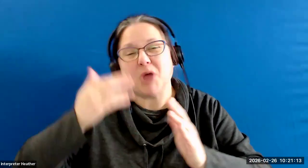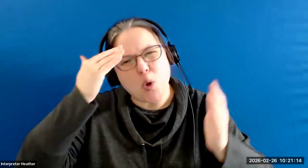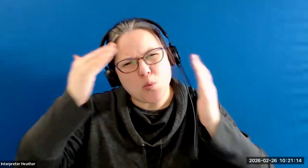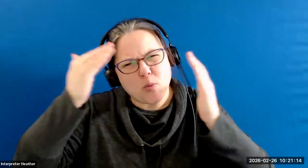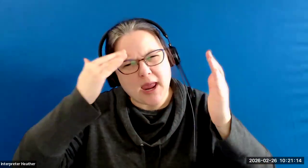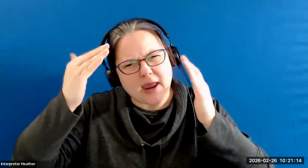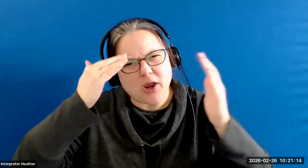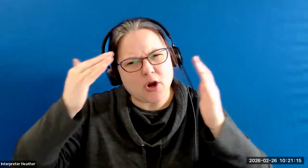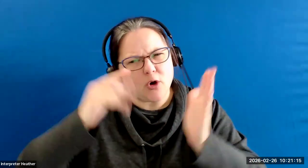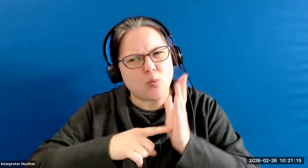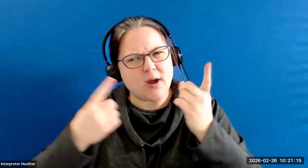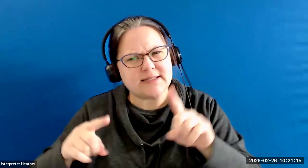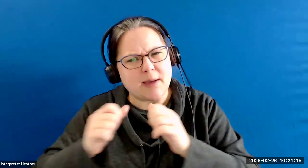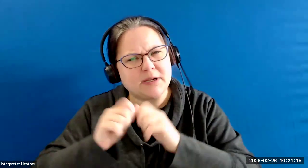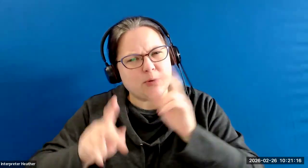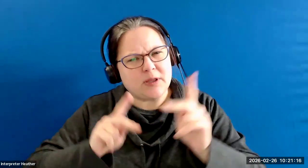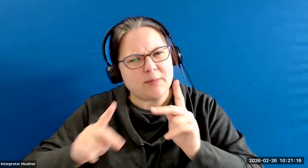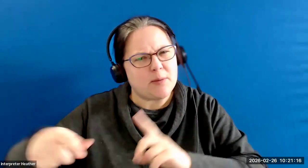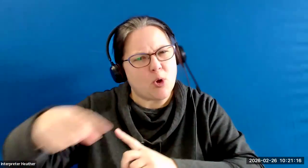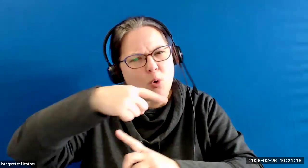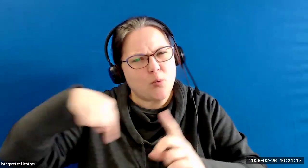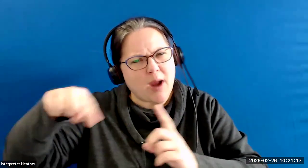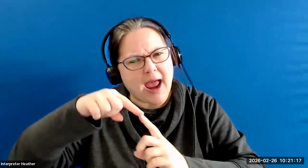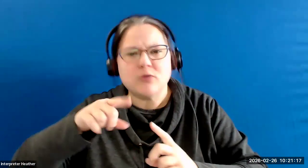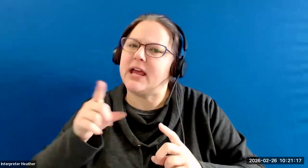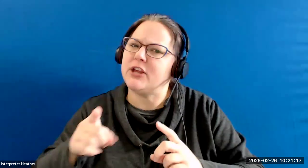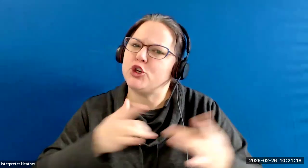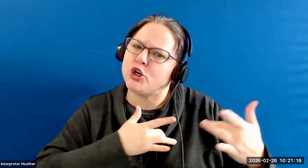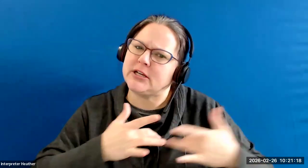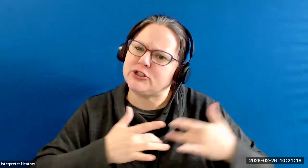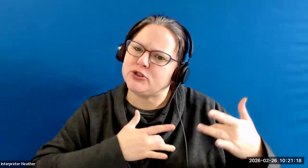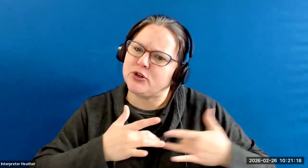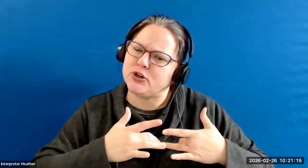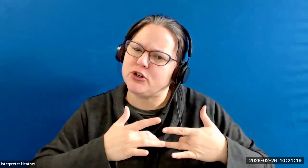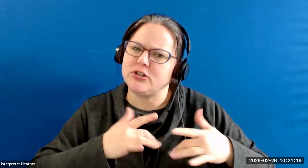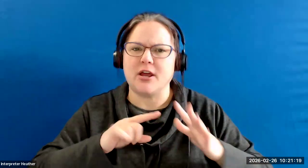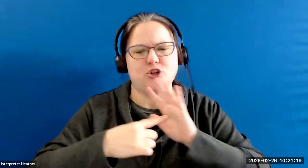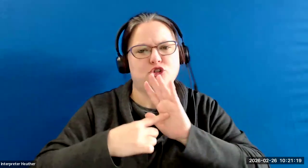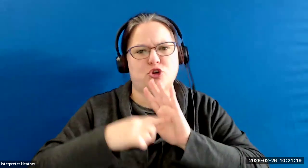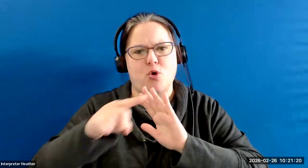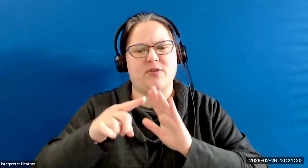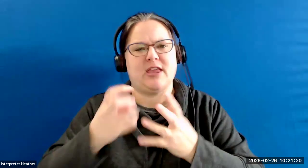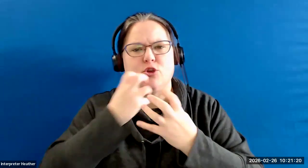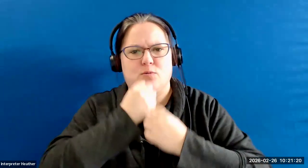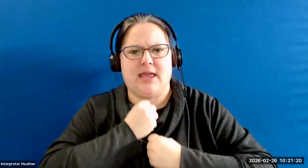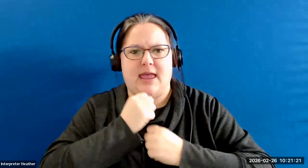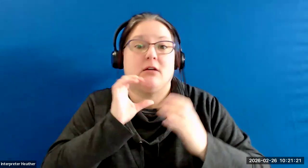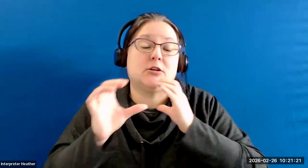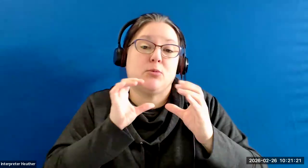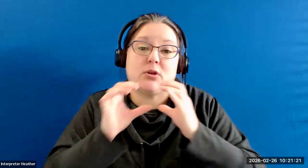with folks around you, being concerned, showing that you care, and just